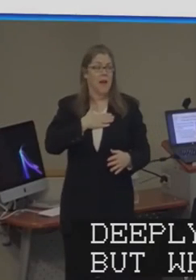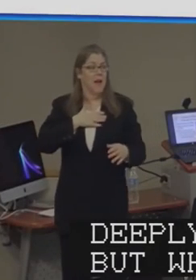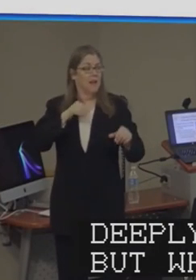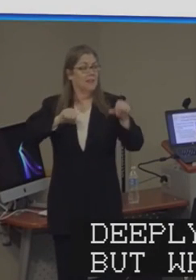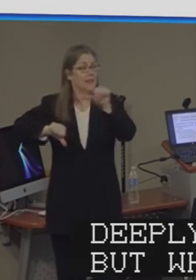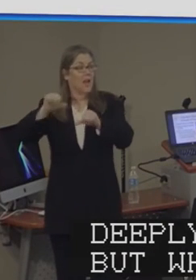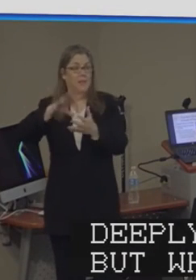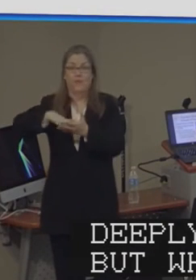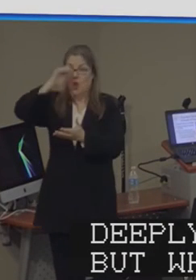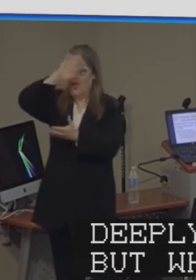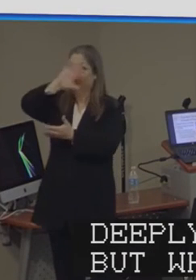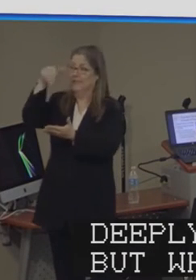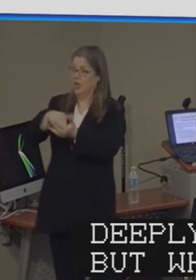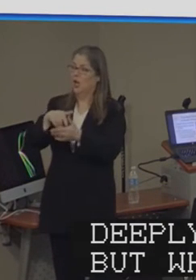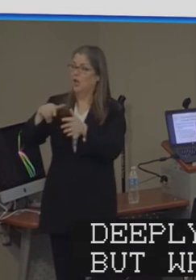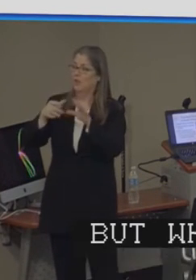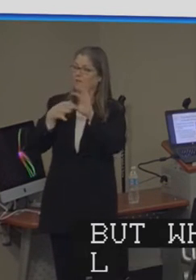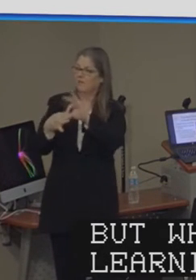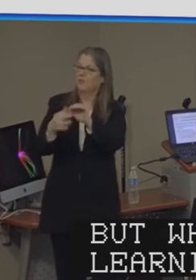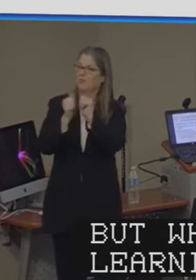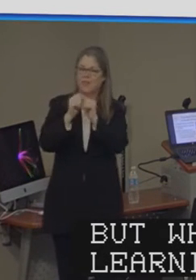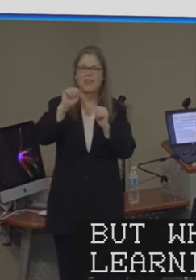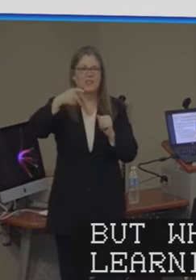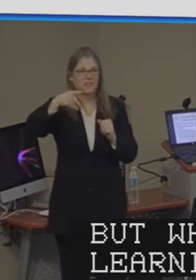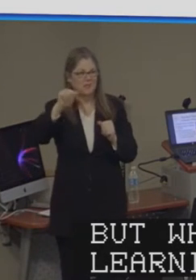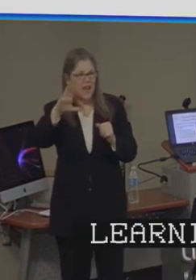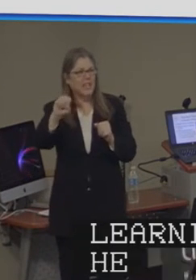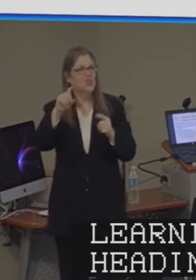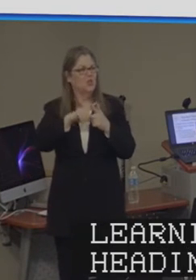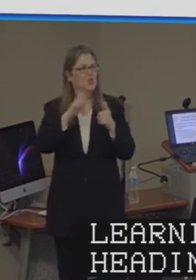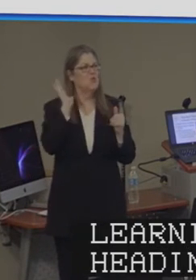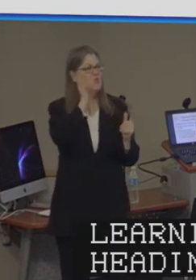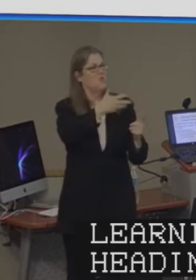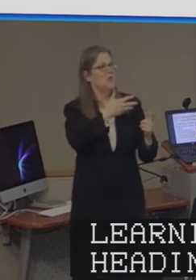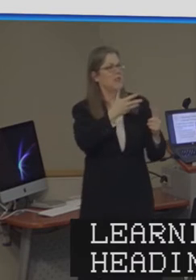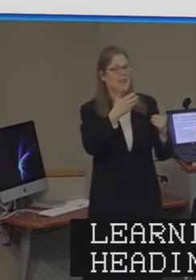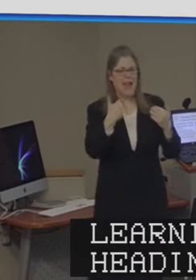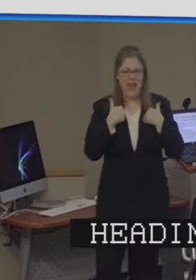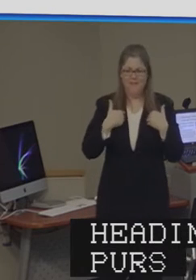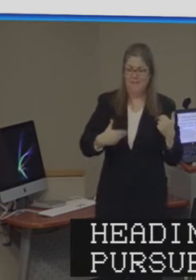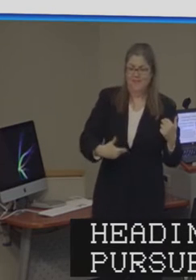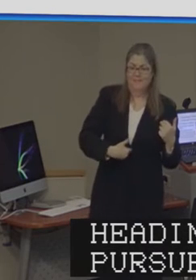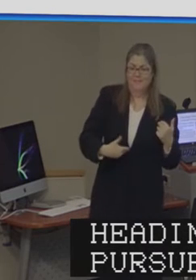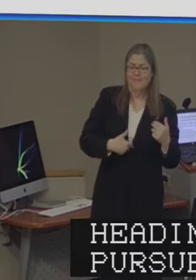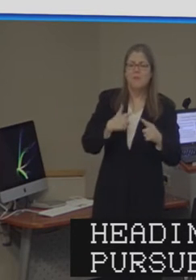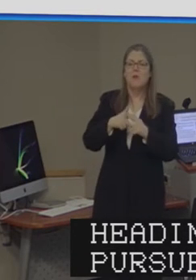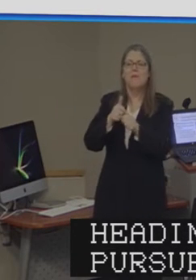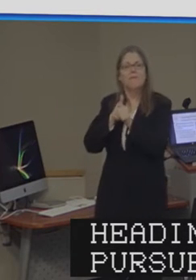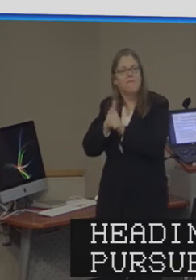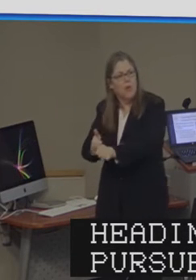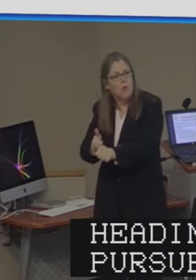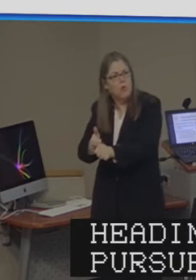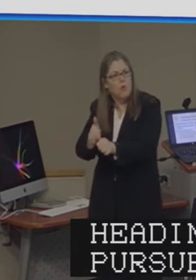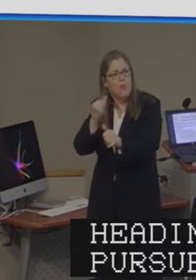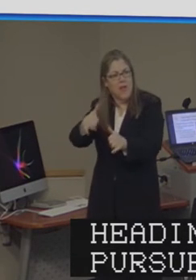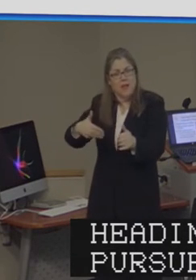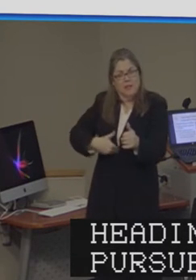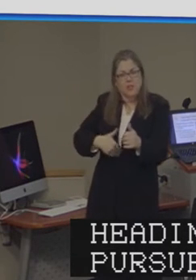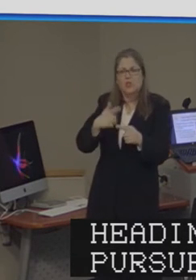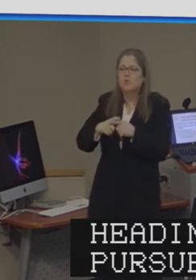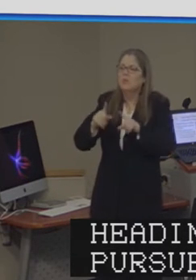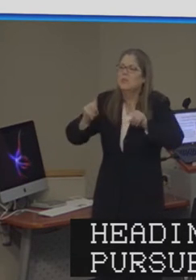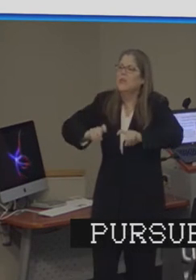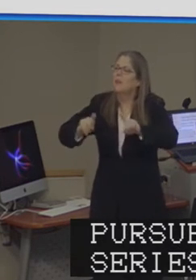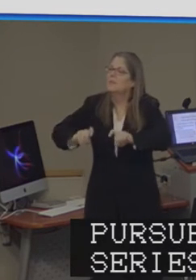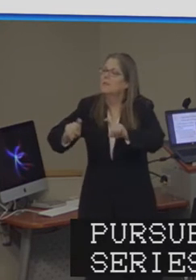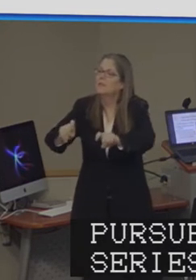is to pursue that intuition in a series of steps. So our center